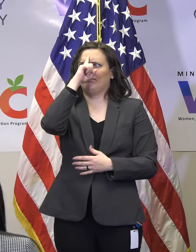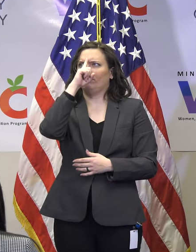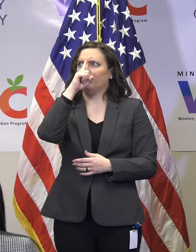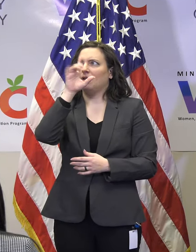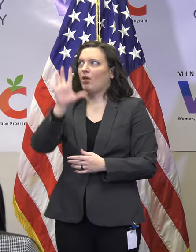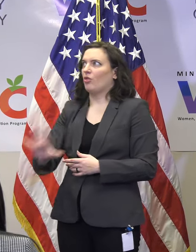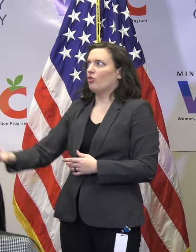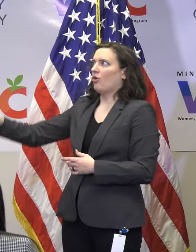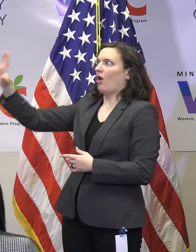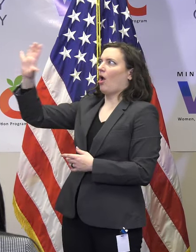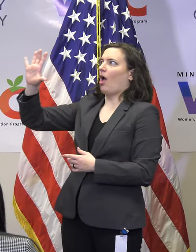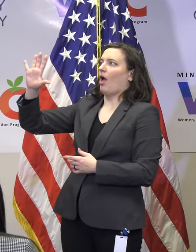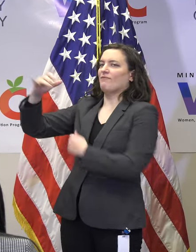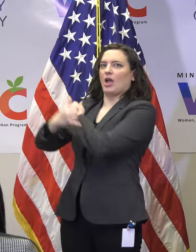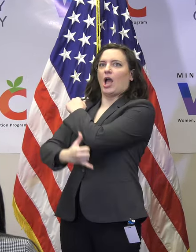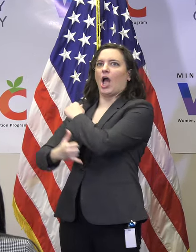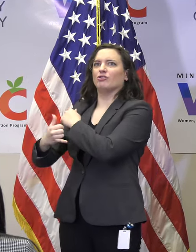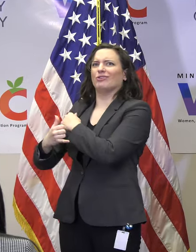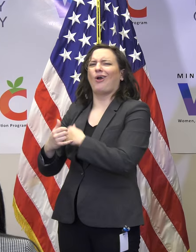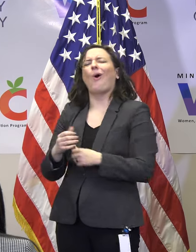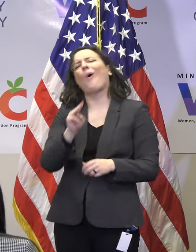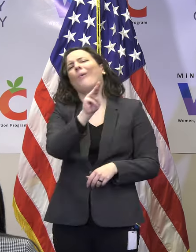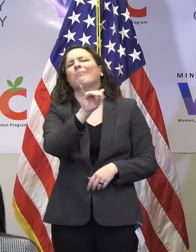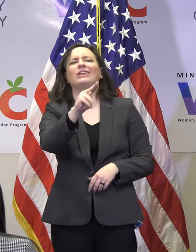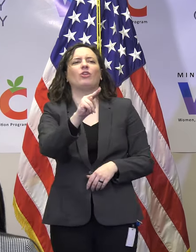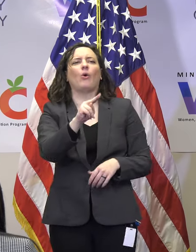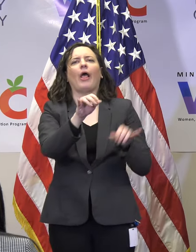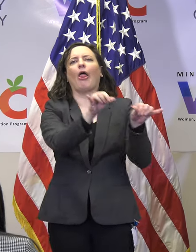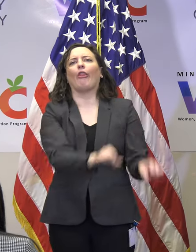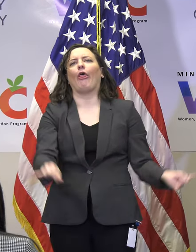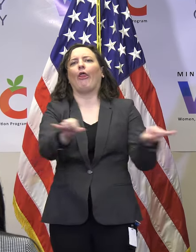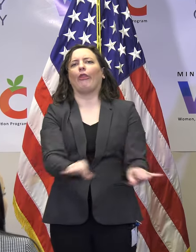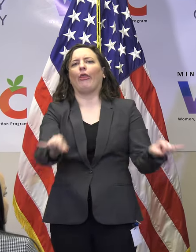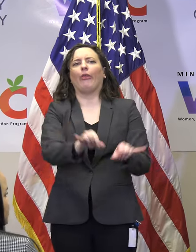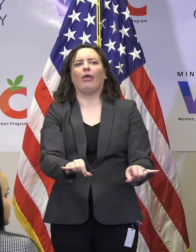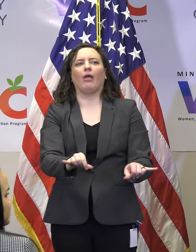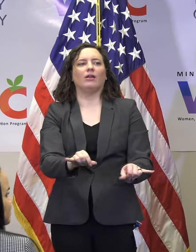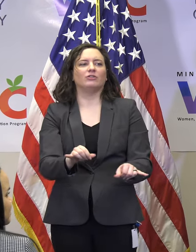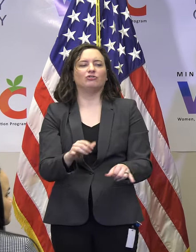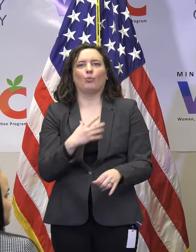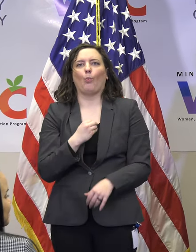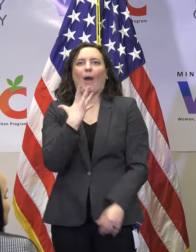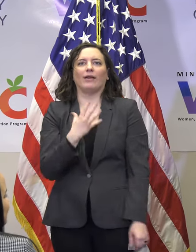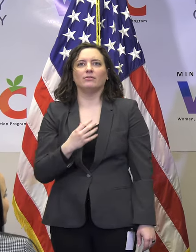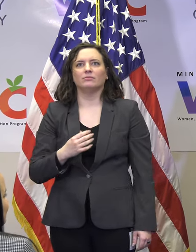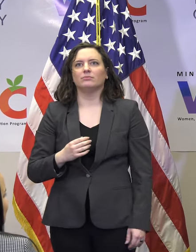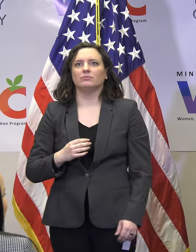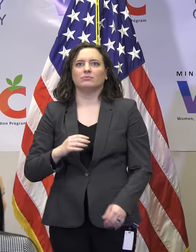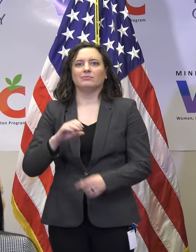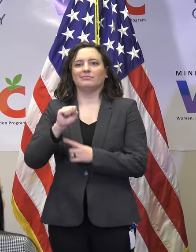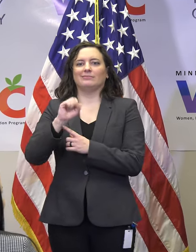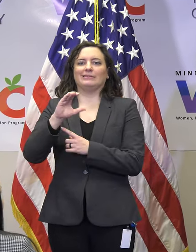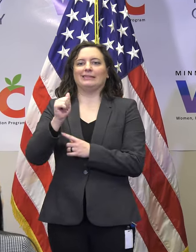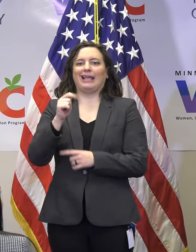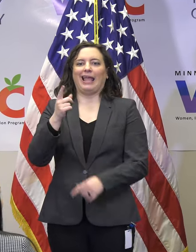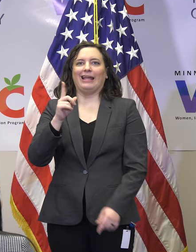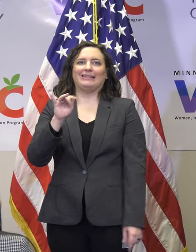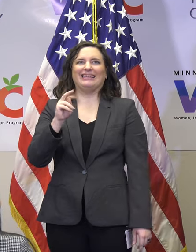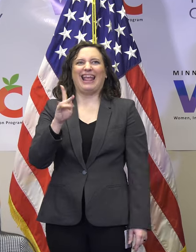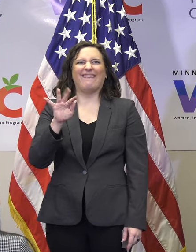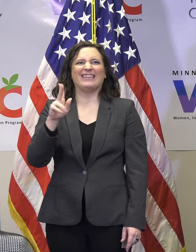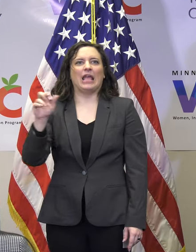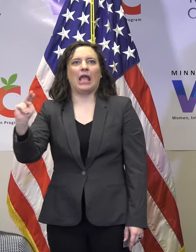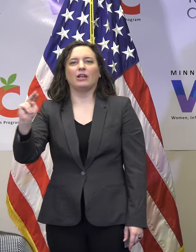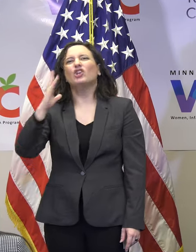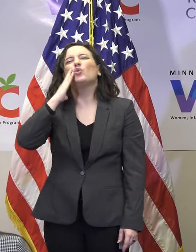is somewhat monolithic, that it is somewhat Norwegian, Scandinavian oriented. It's that Viking ship at the